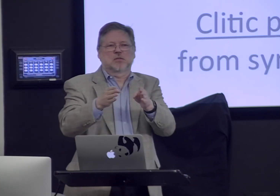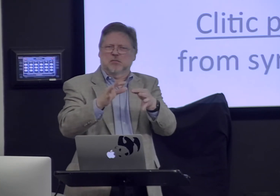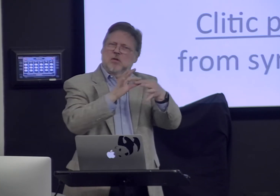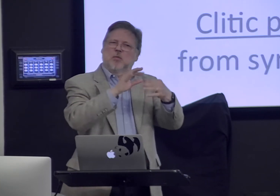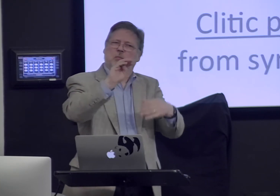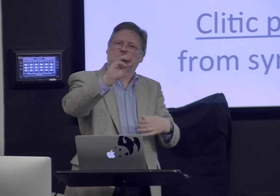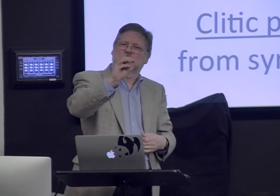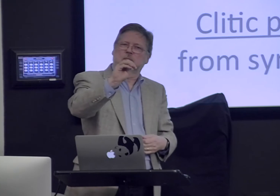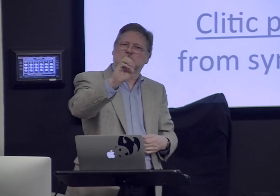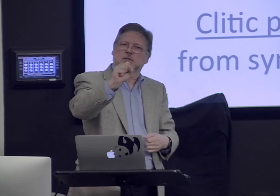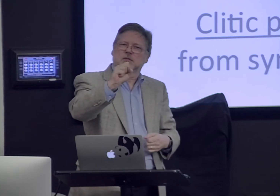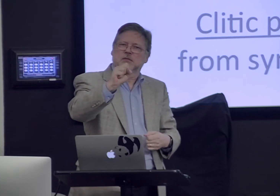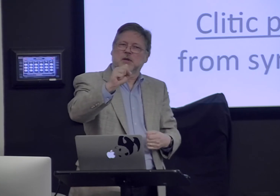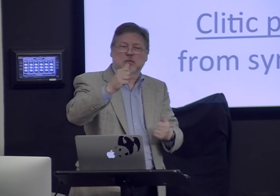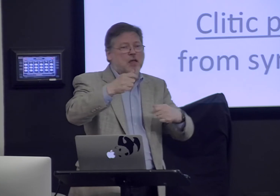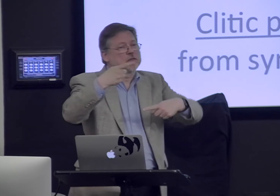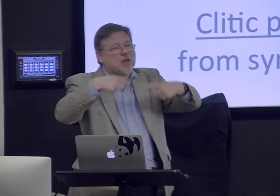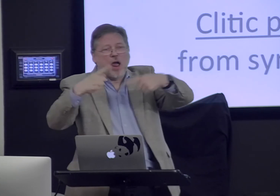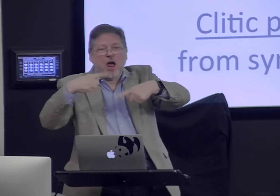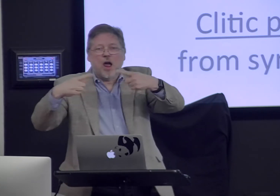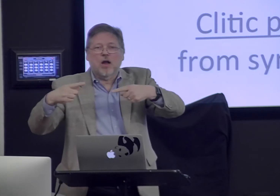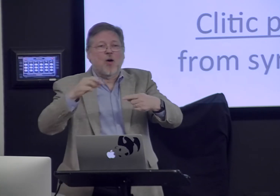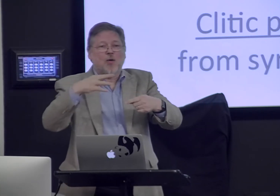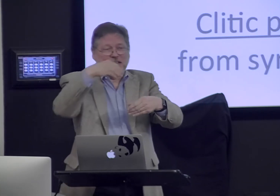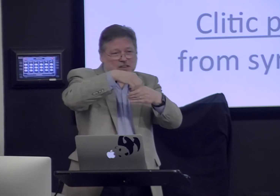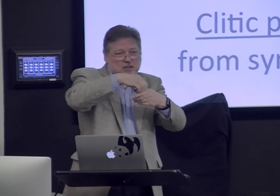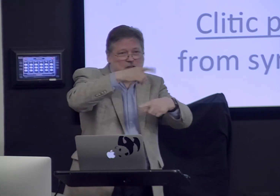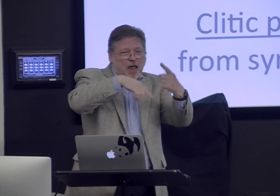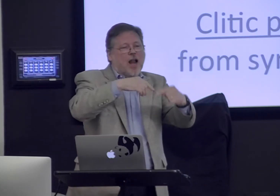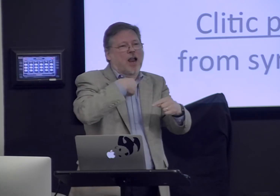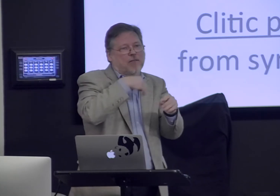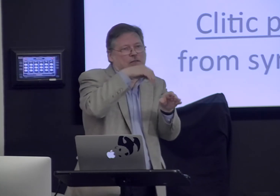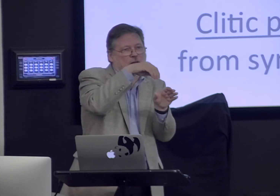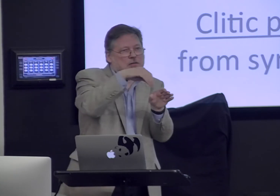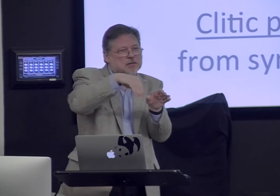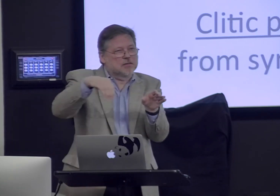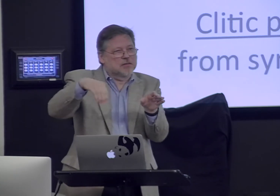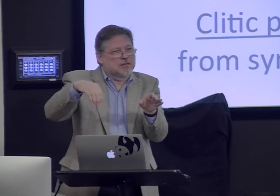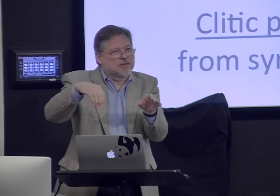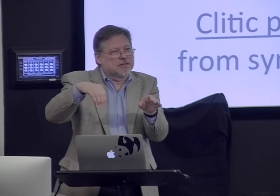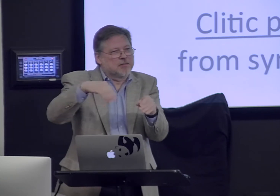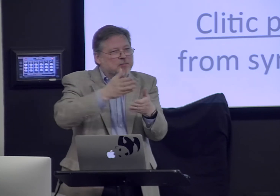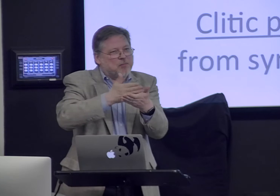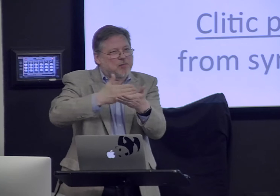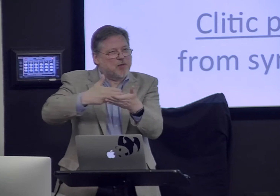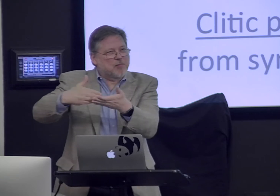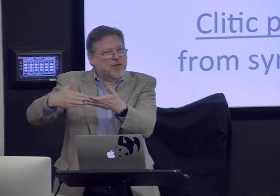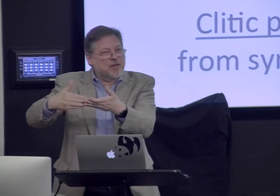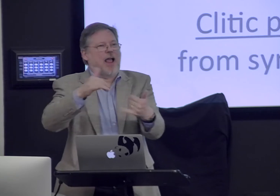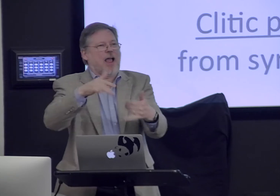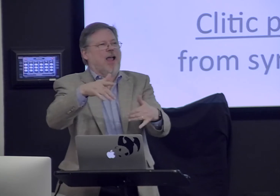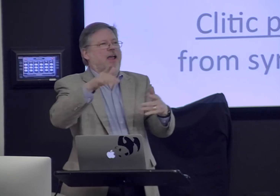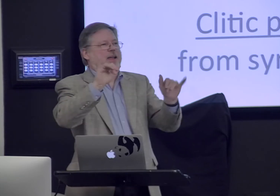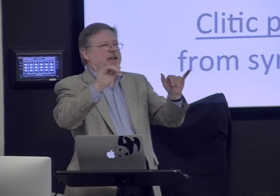So concatenative morphology refers to the concatenation of different morphemes or using them in sequence